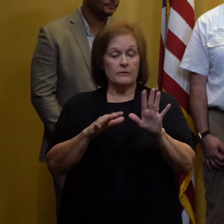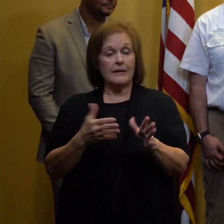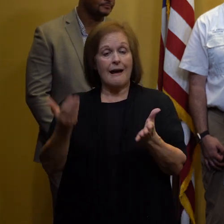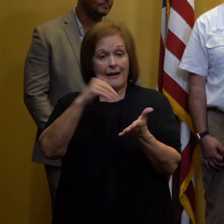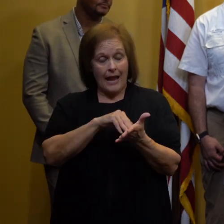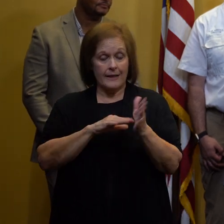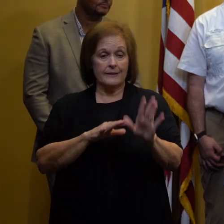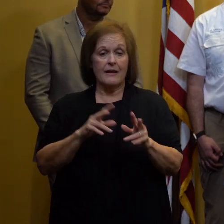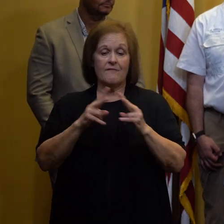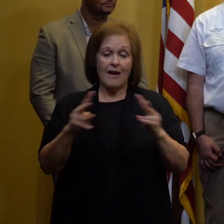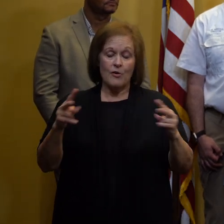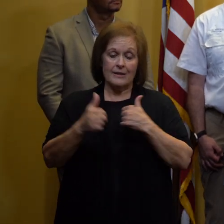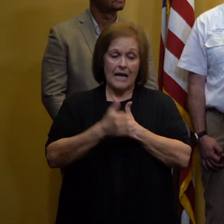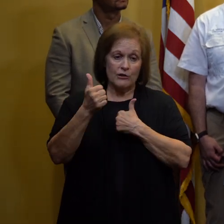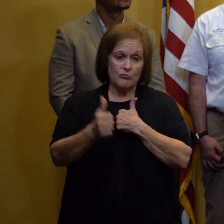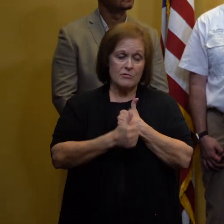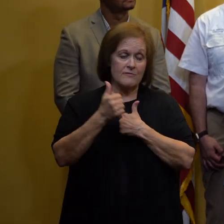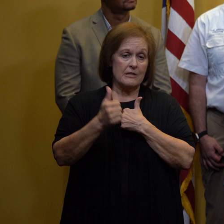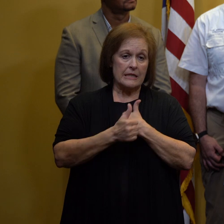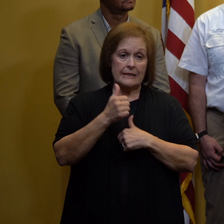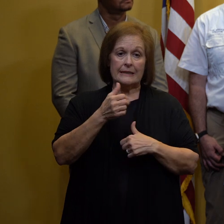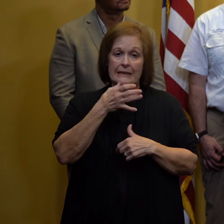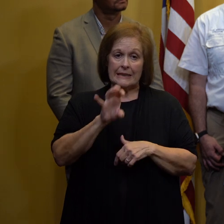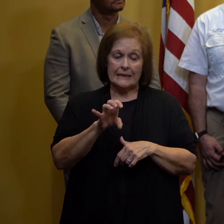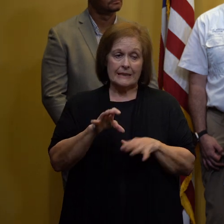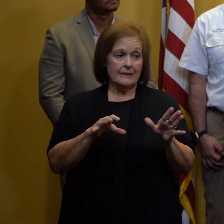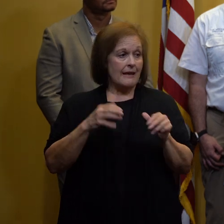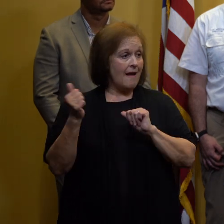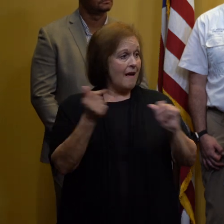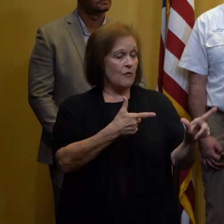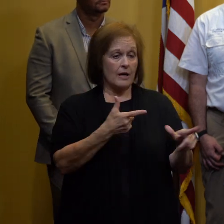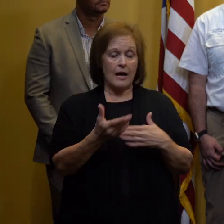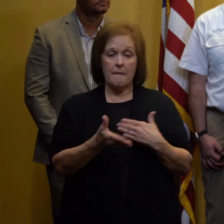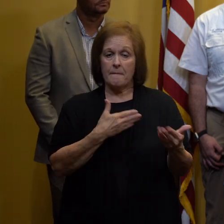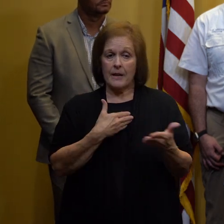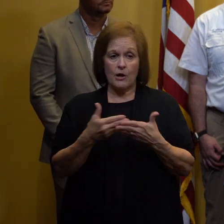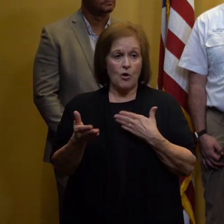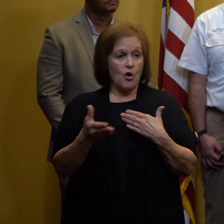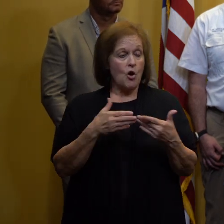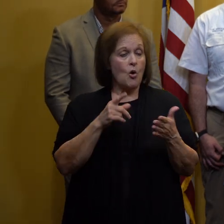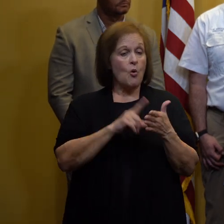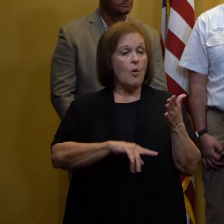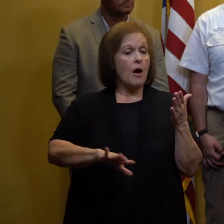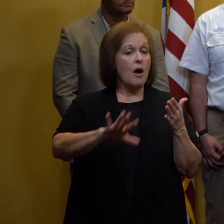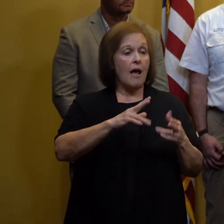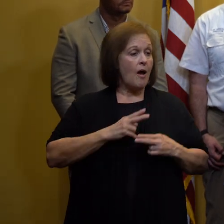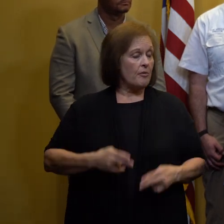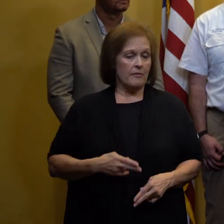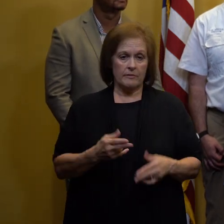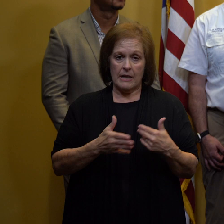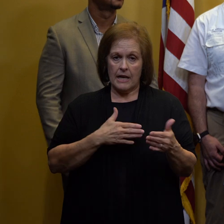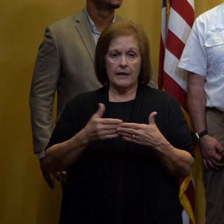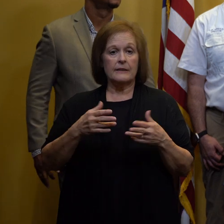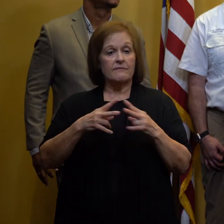this is dangerous heat. And it's dangerous for everybody, no matter what your health status is. So please